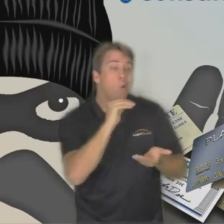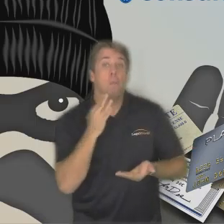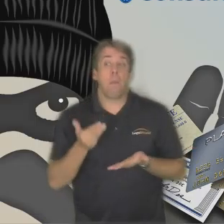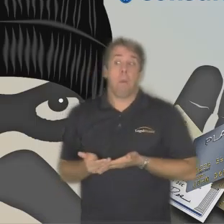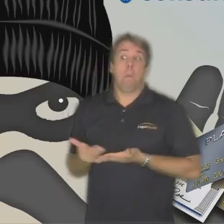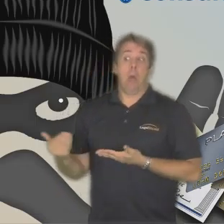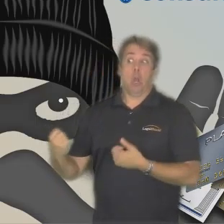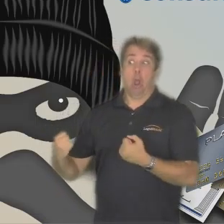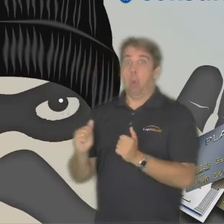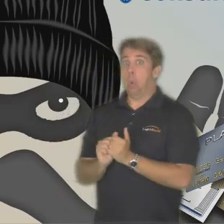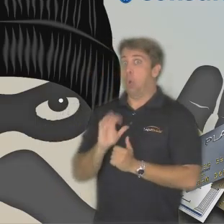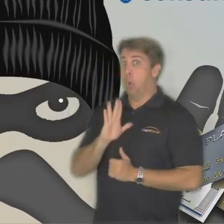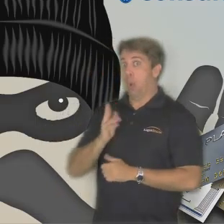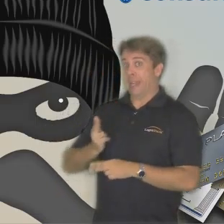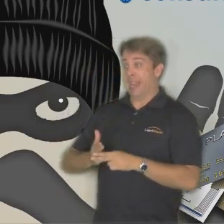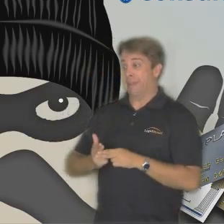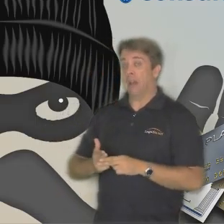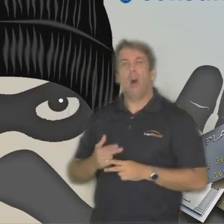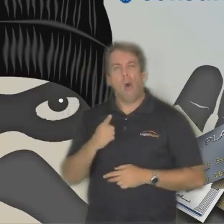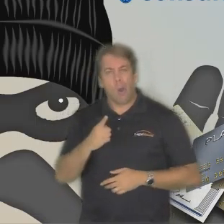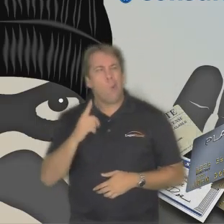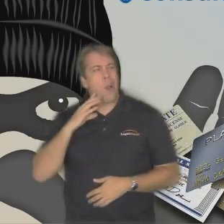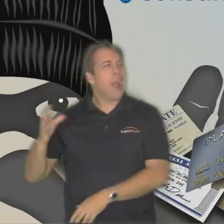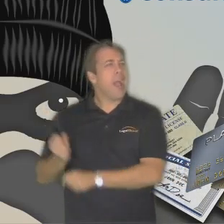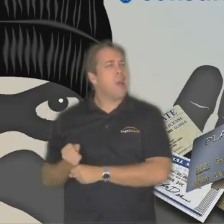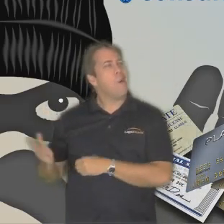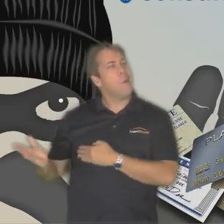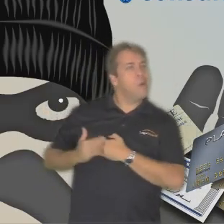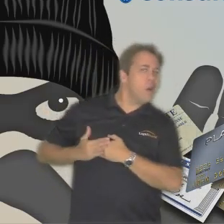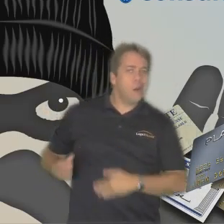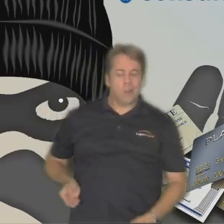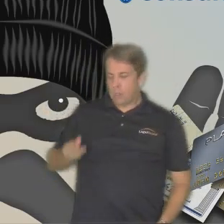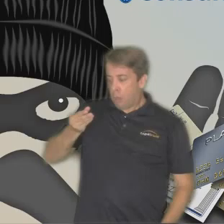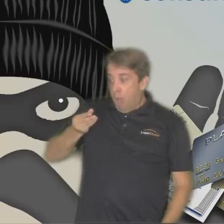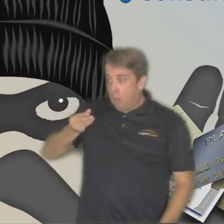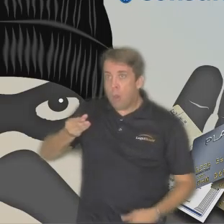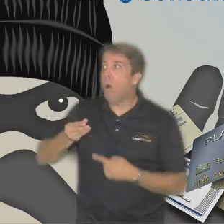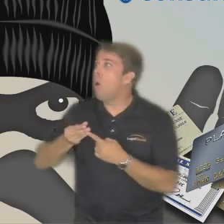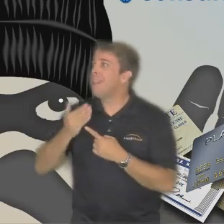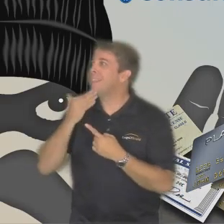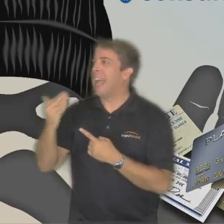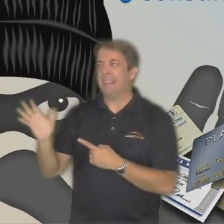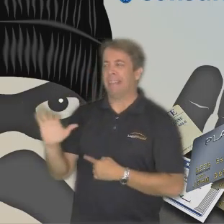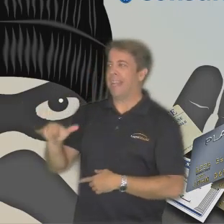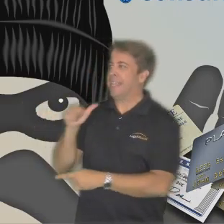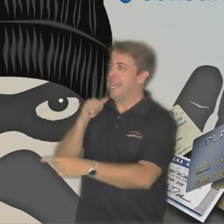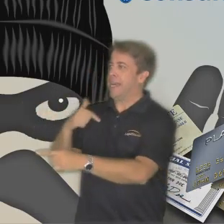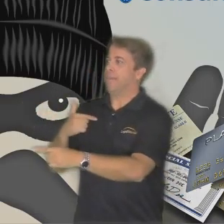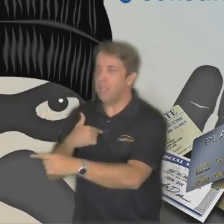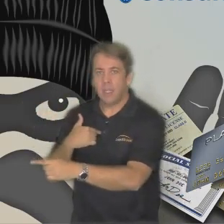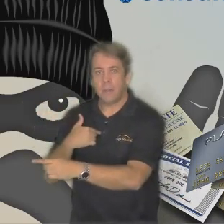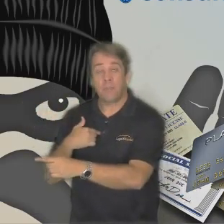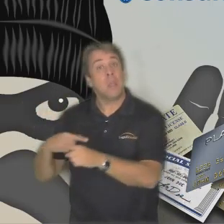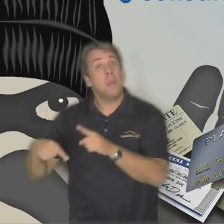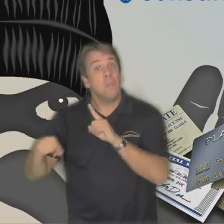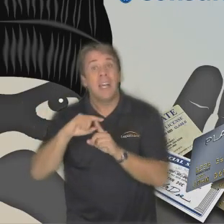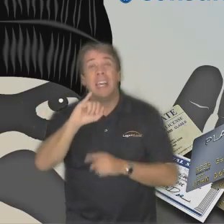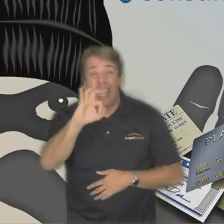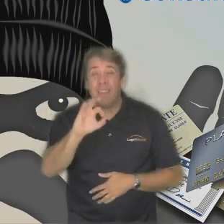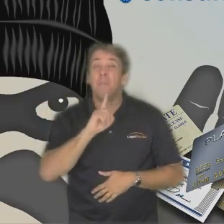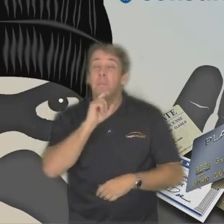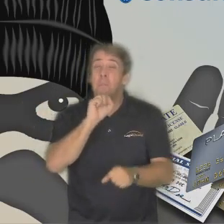decides to buy an Escalade in Florida with your credit, would you want to know about it? You bet you would. Identity restoration